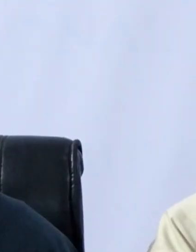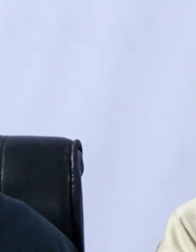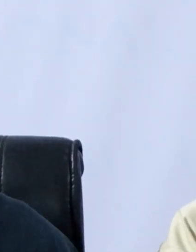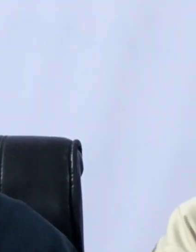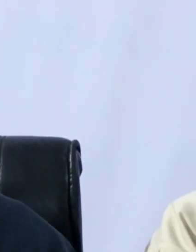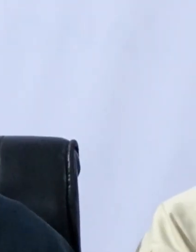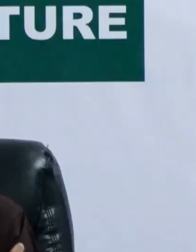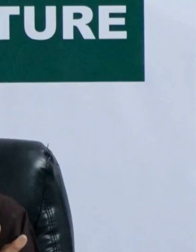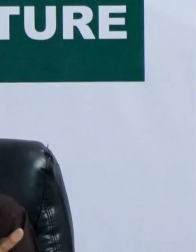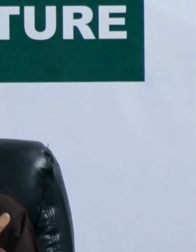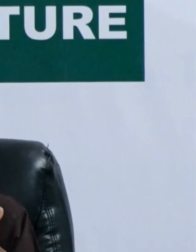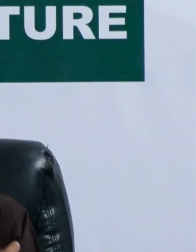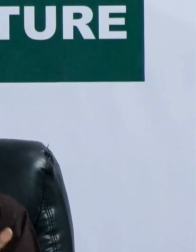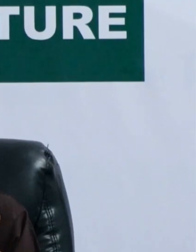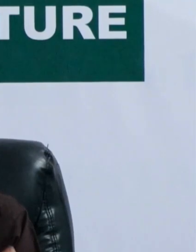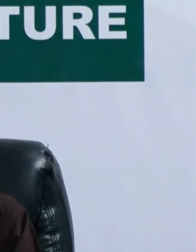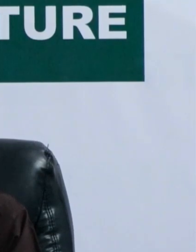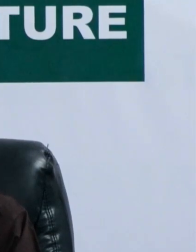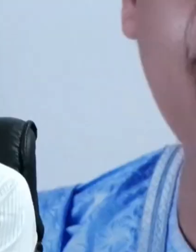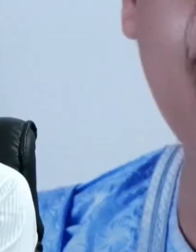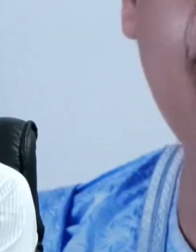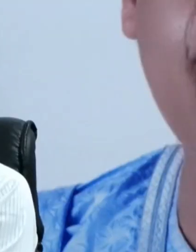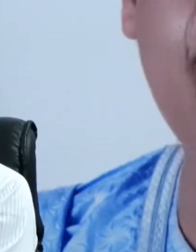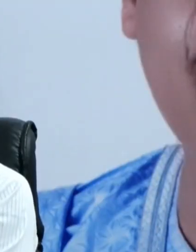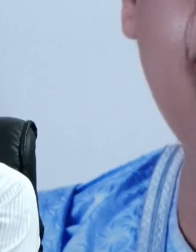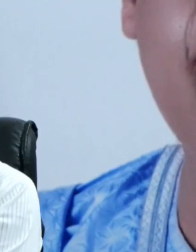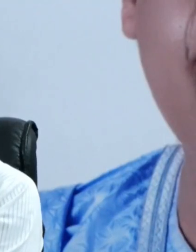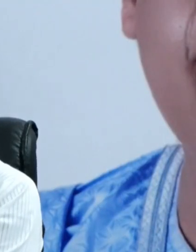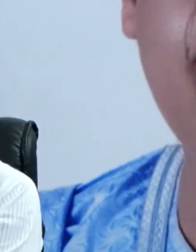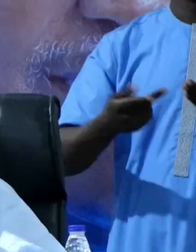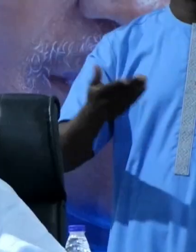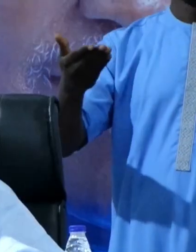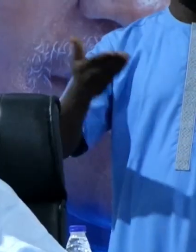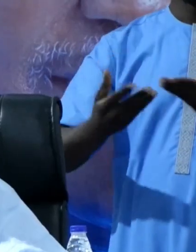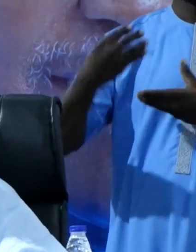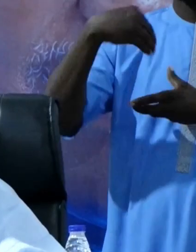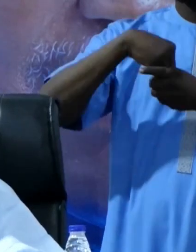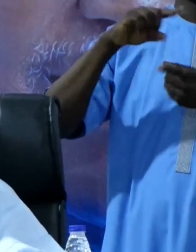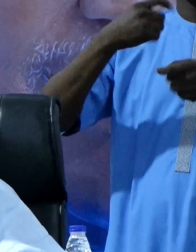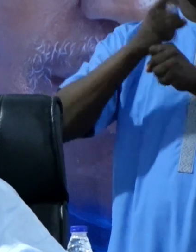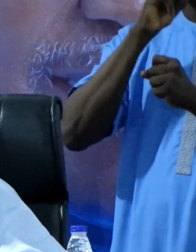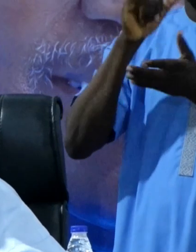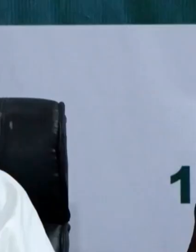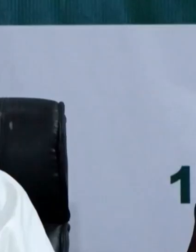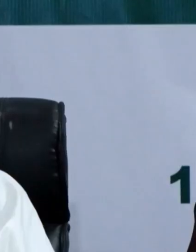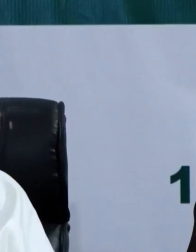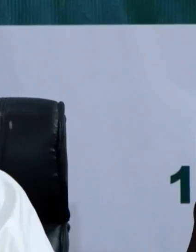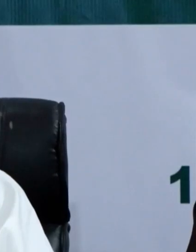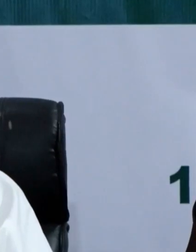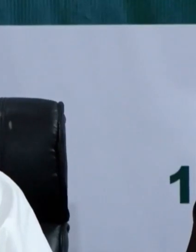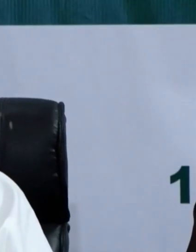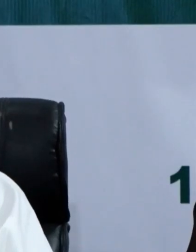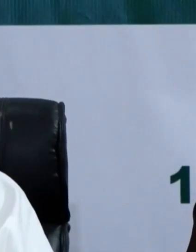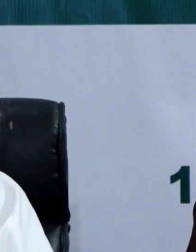on some government policies, needing clarifications are also on the front burner, and the ministers are handy to provide